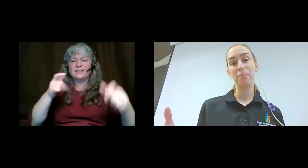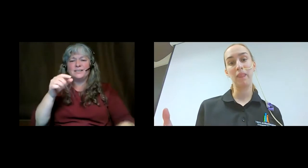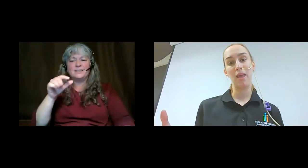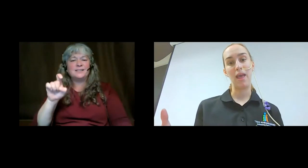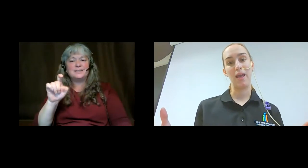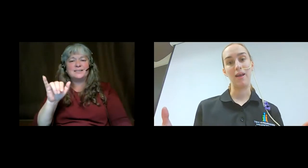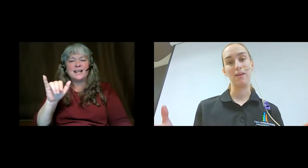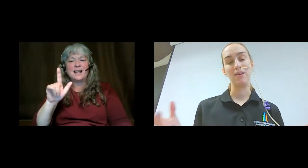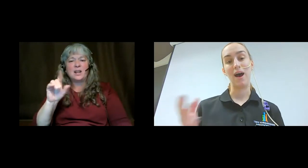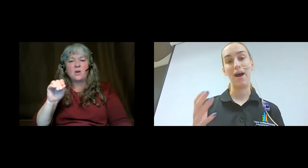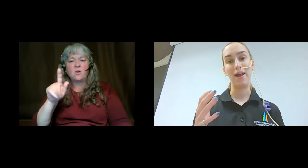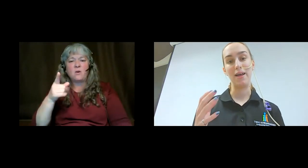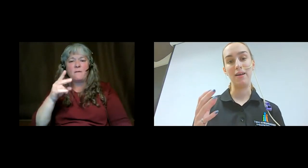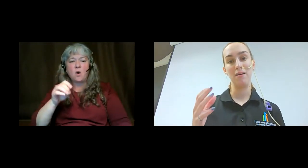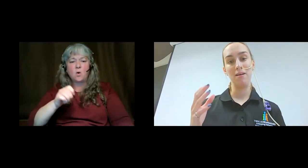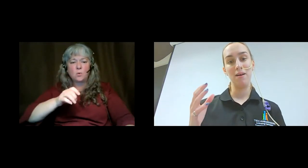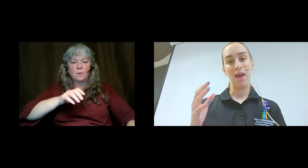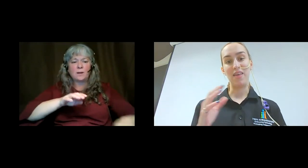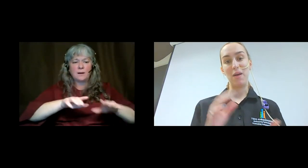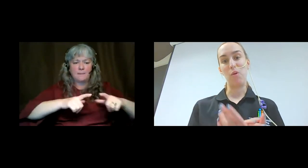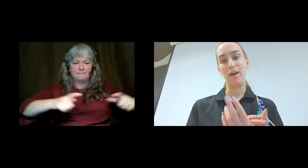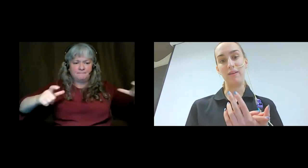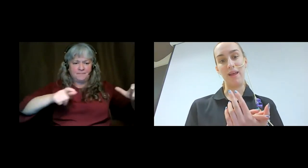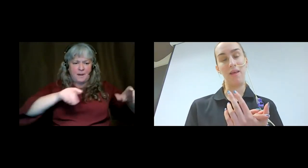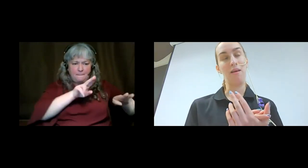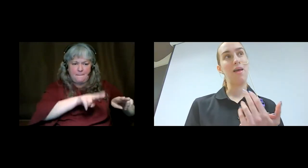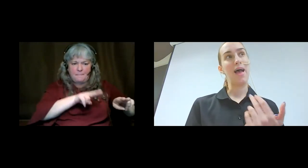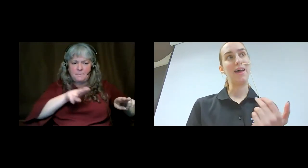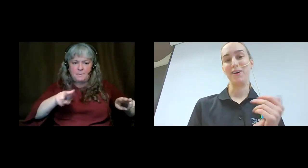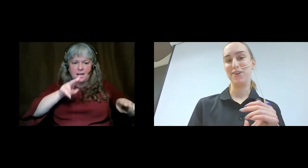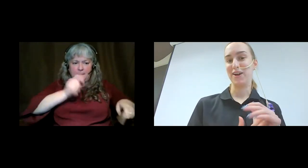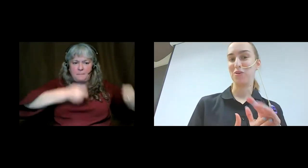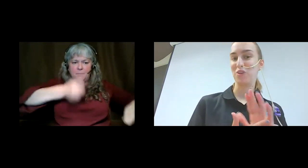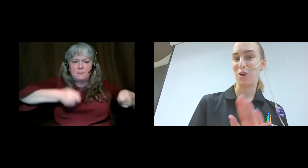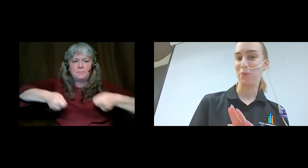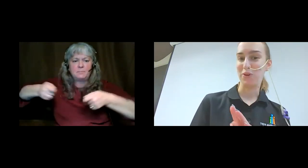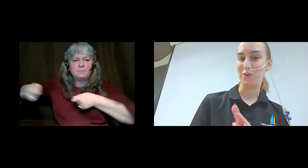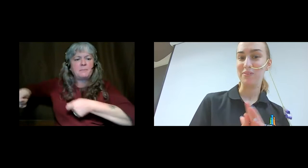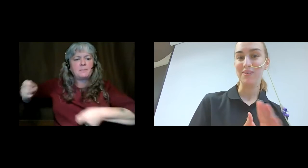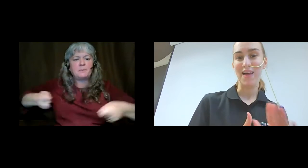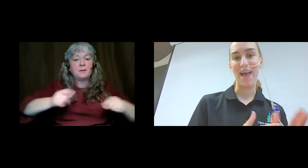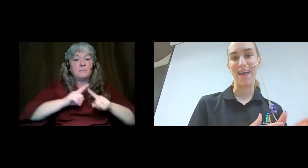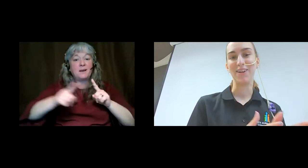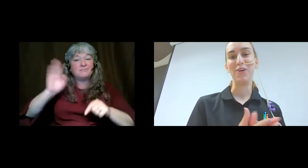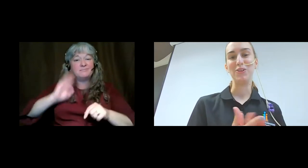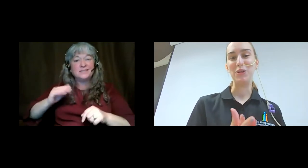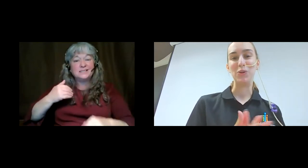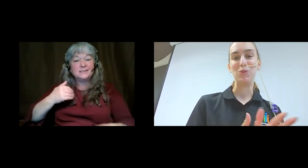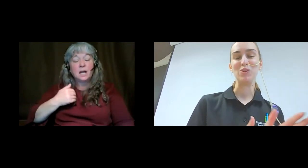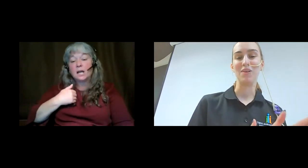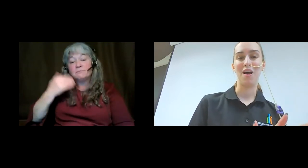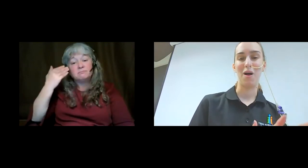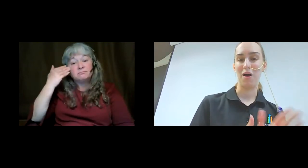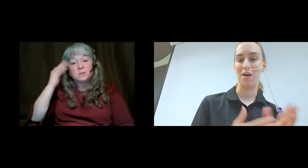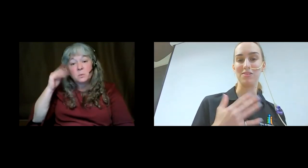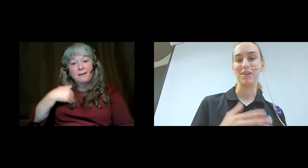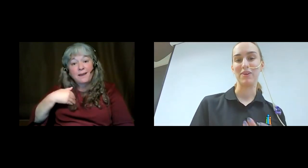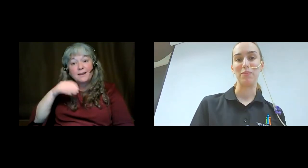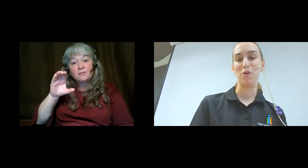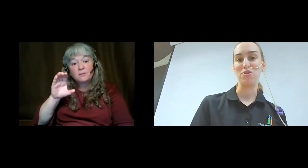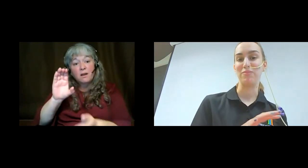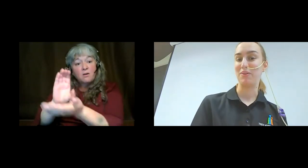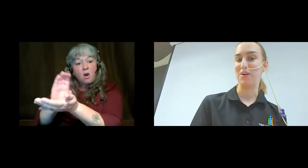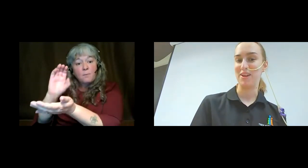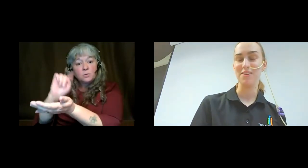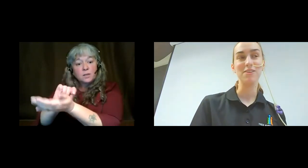marimba. And I, at that point, had undiagnosed carpal tunnel and couldn't use a